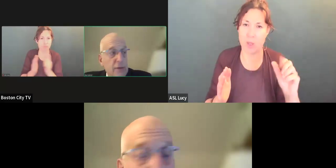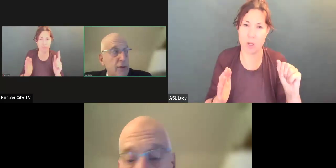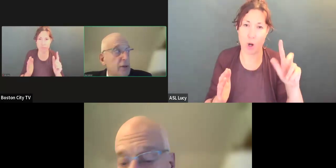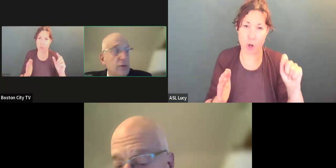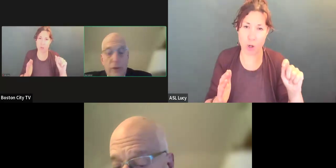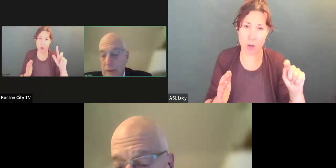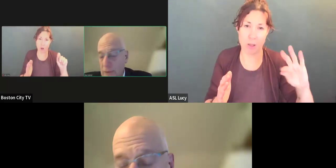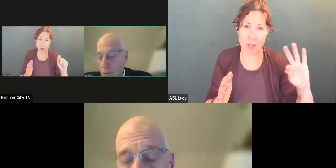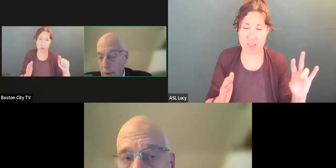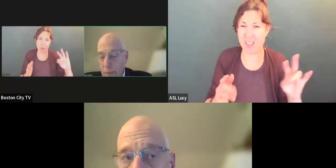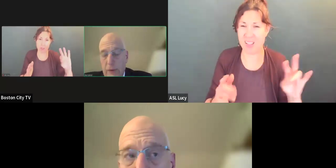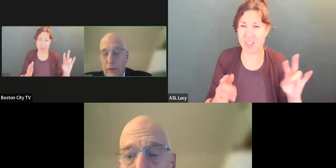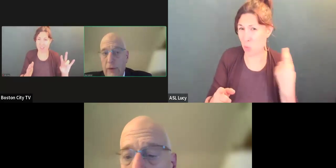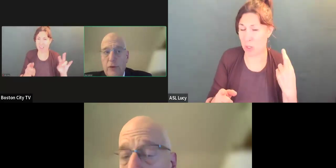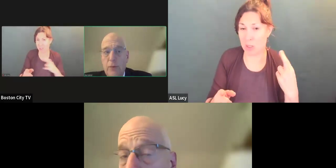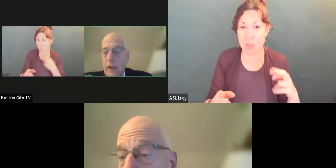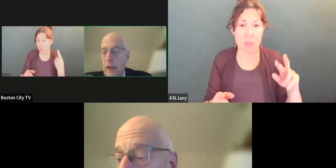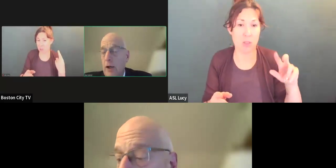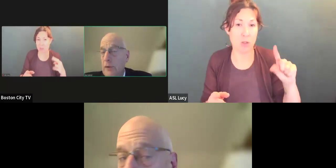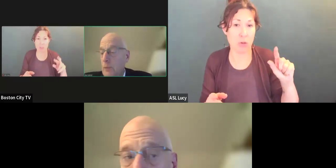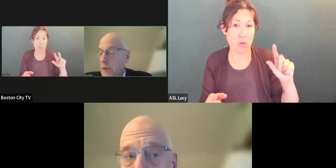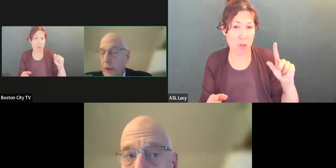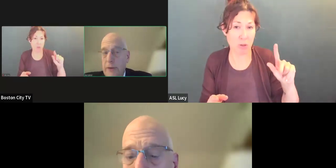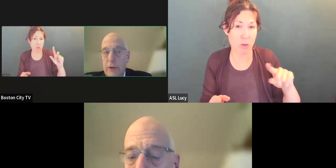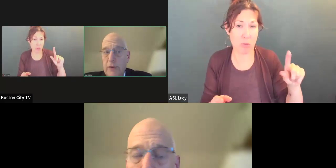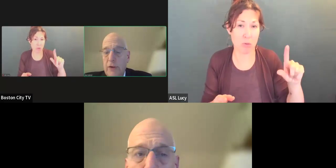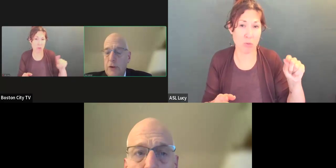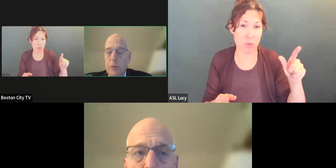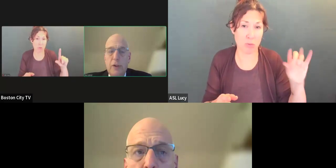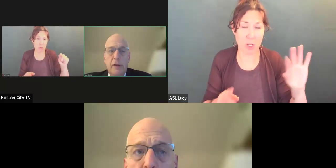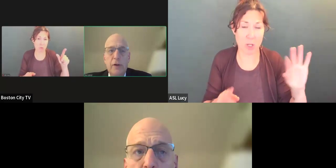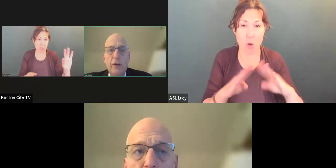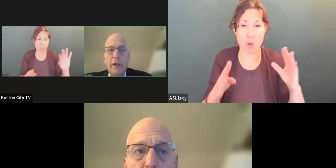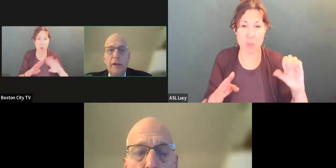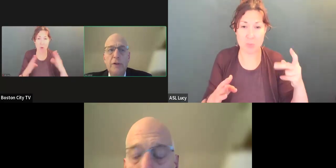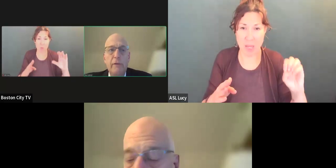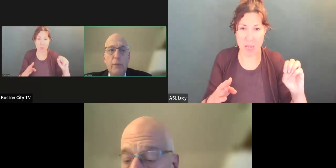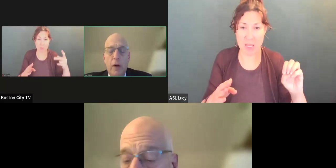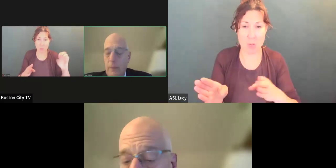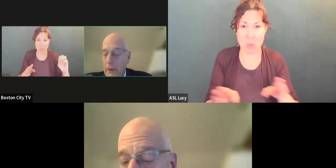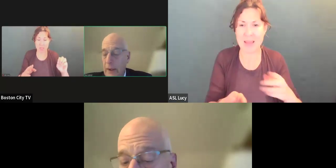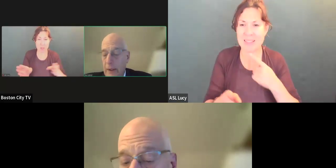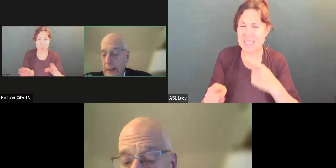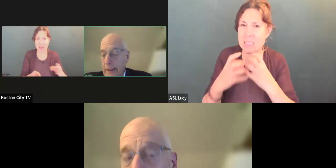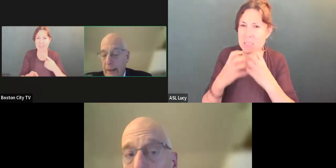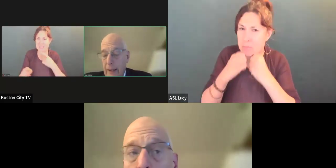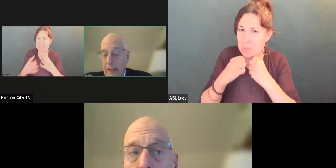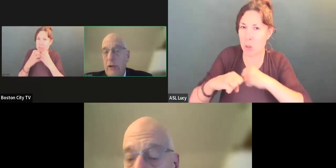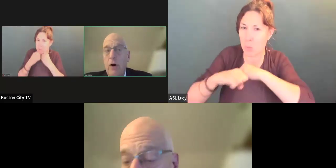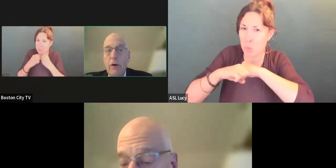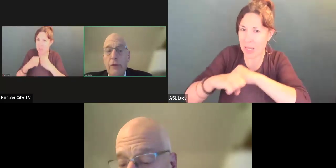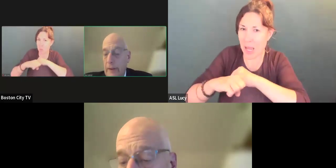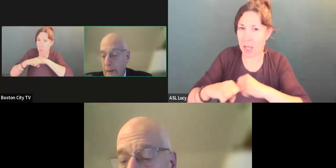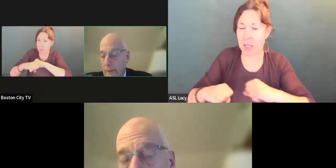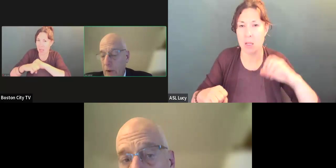city's 2023 to 2029 open space plan shows that this is protected Article 97 property, as have all